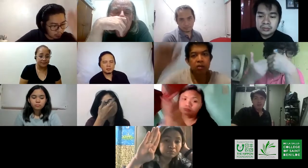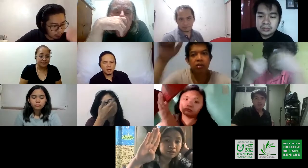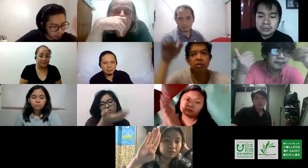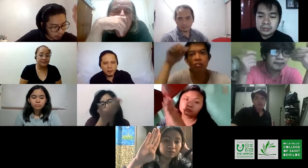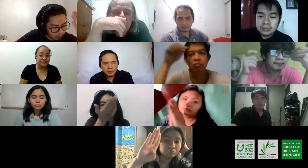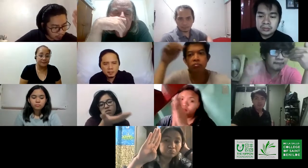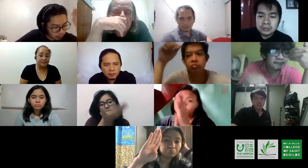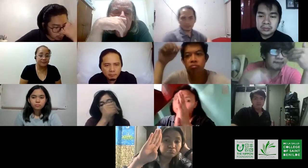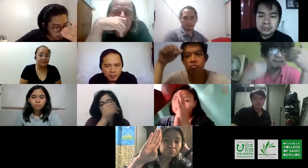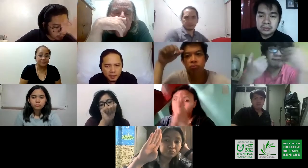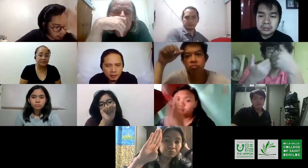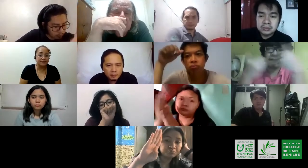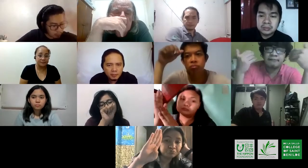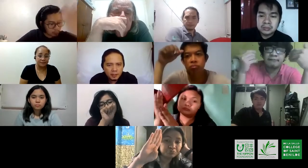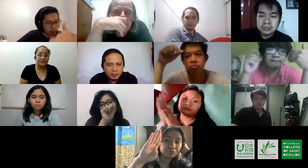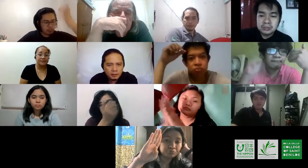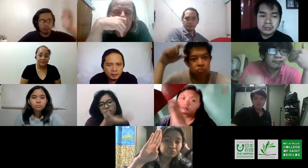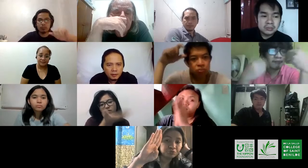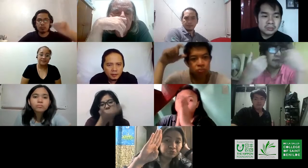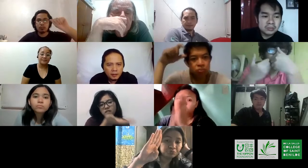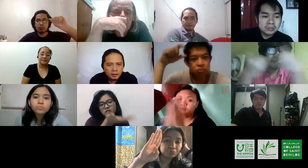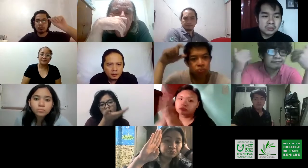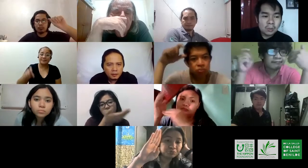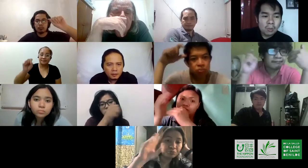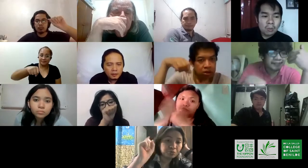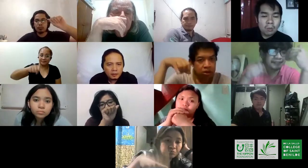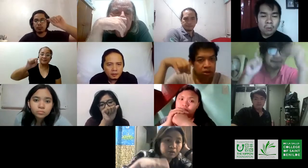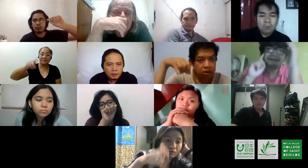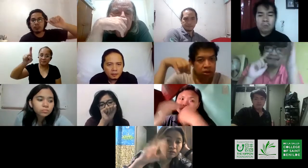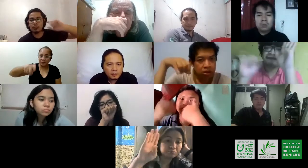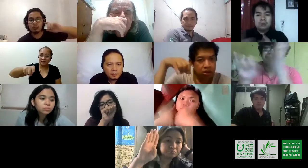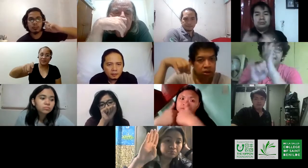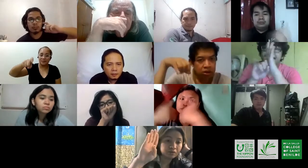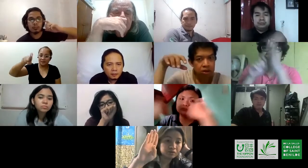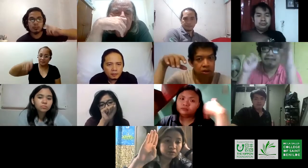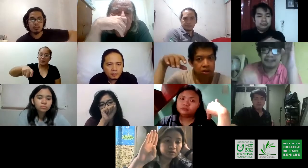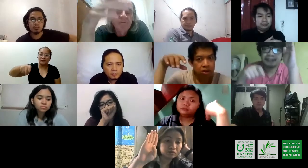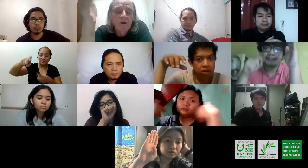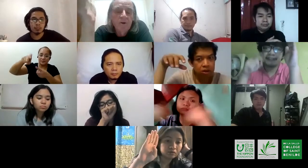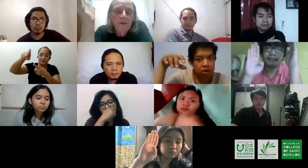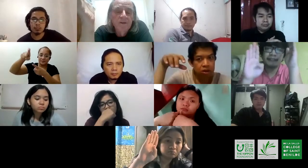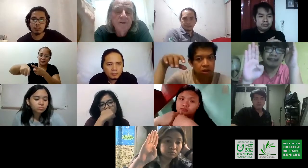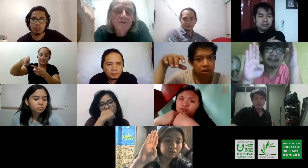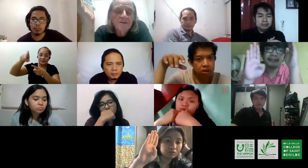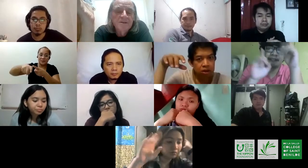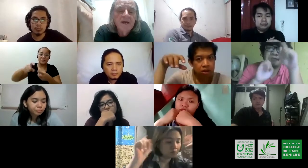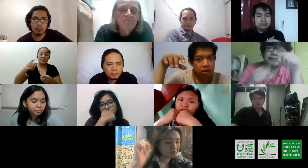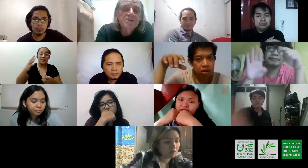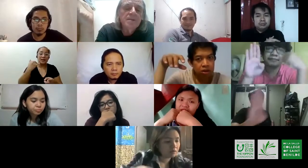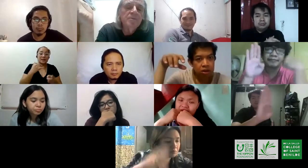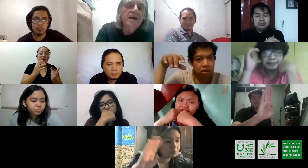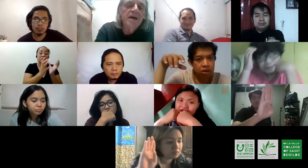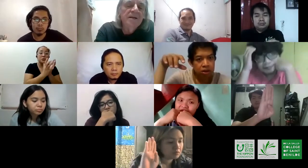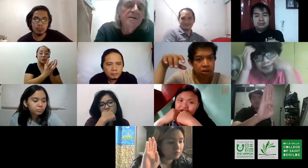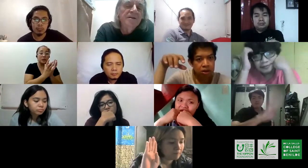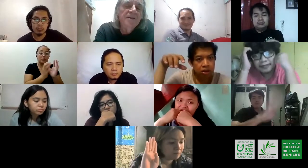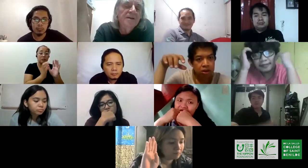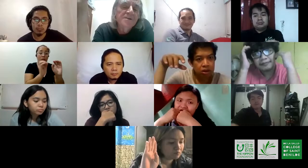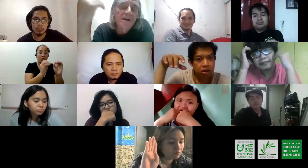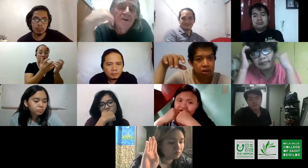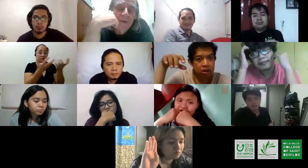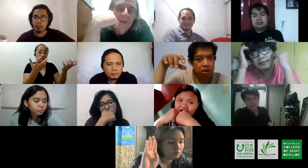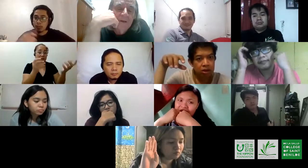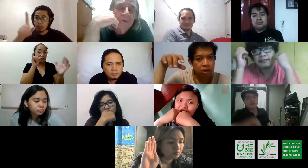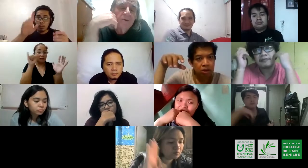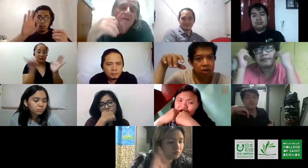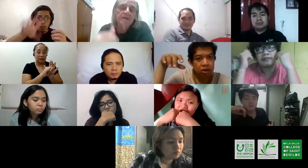Must. Meng is Must. saying B. B. Yes, must. Because if a community doesn't have a separate identity, it's